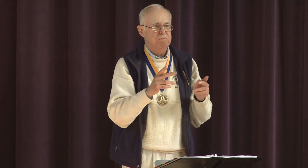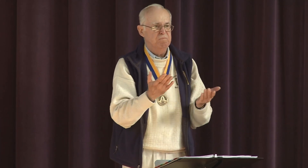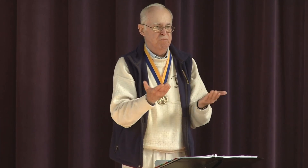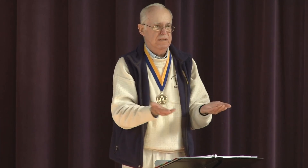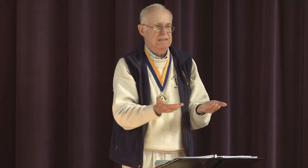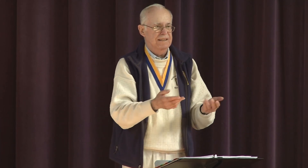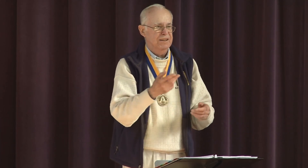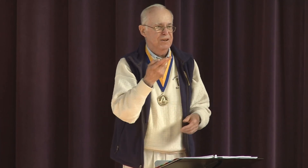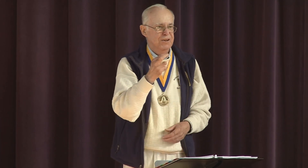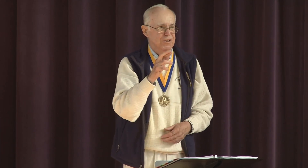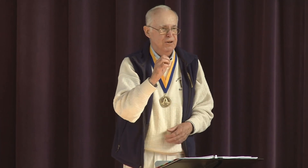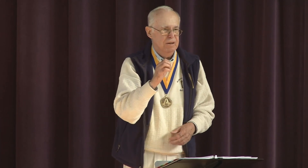some of whom are present,